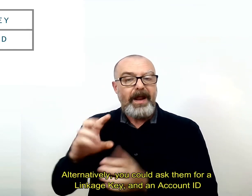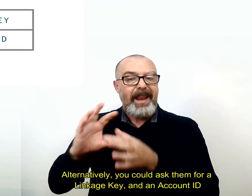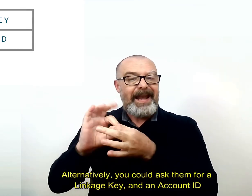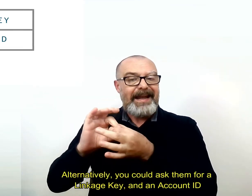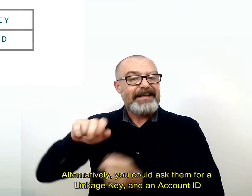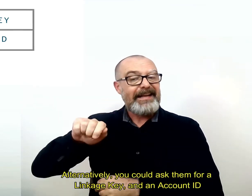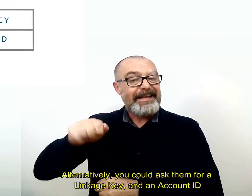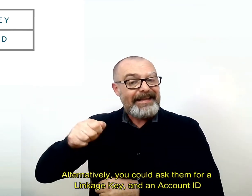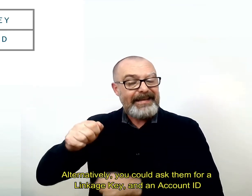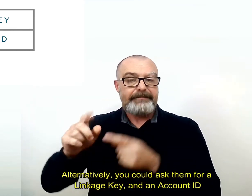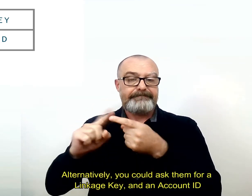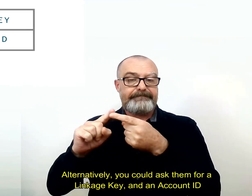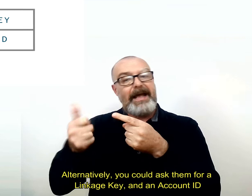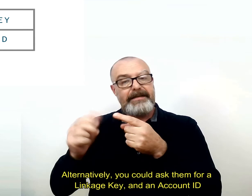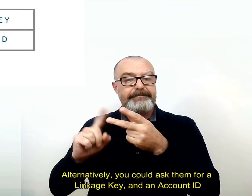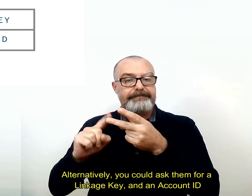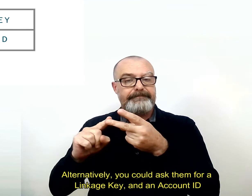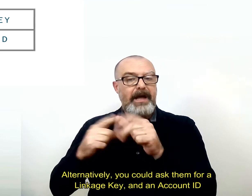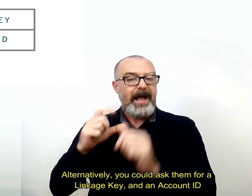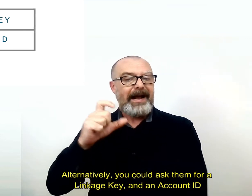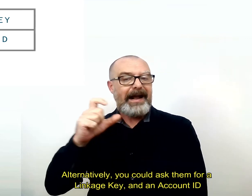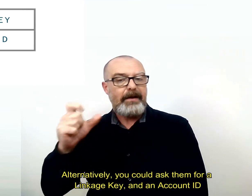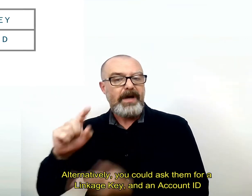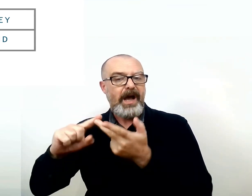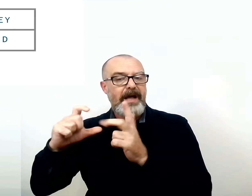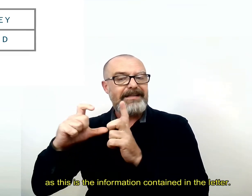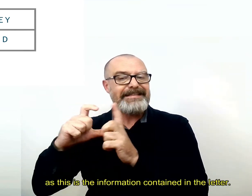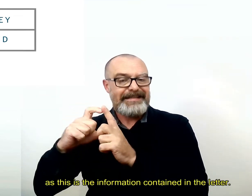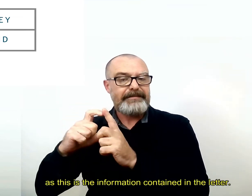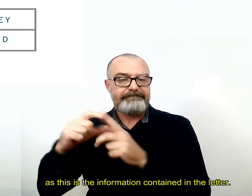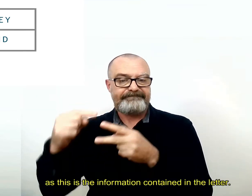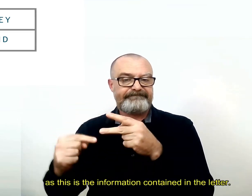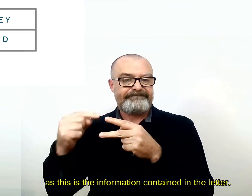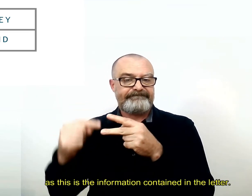Alternatively, you can ask them for a linkage key and account ID. This is the information contained in the letter.